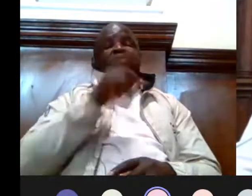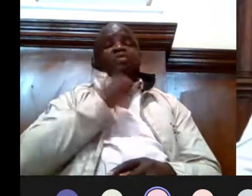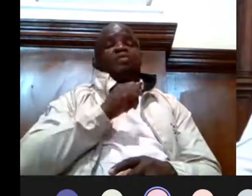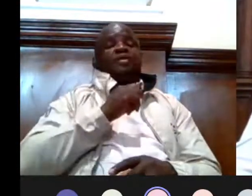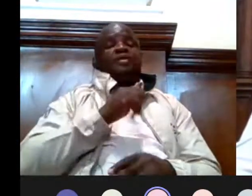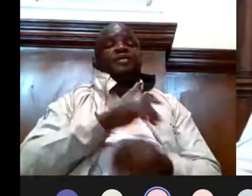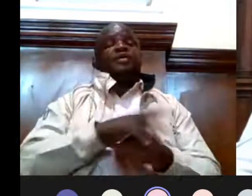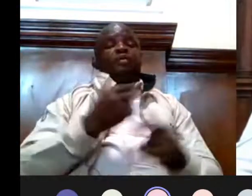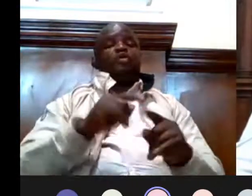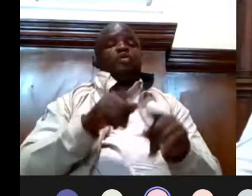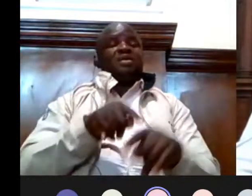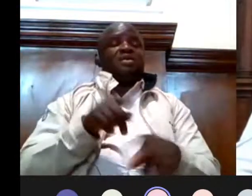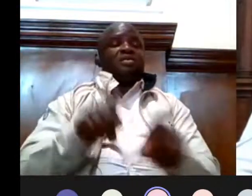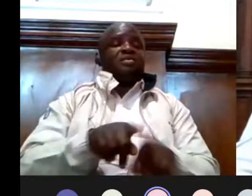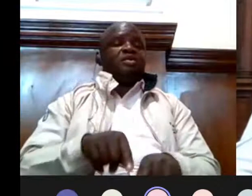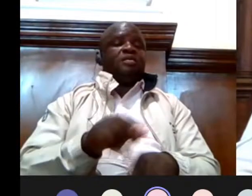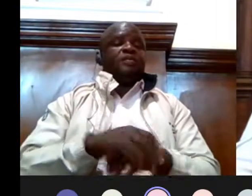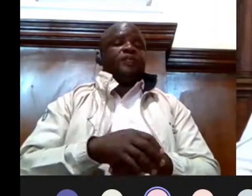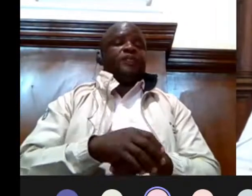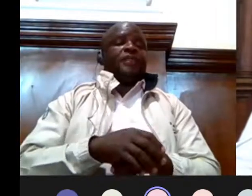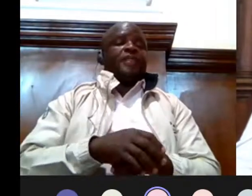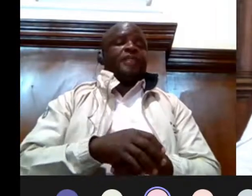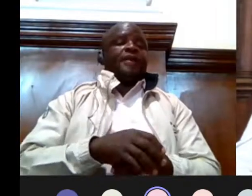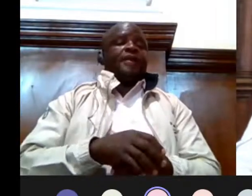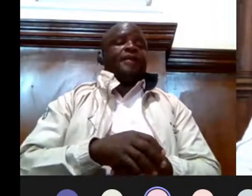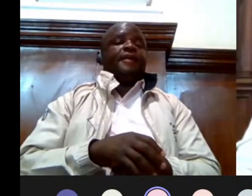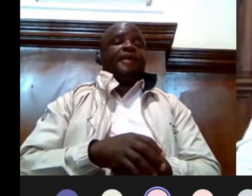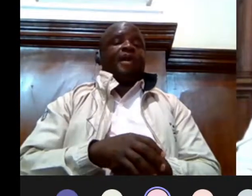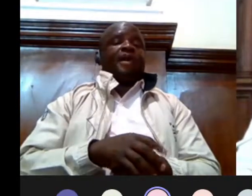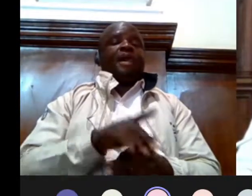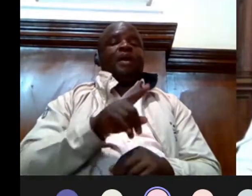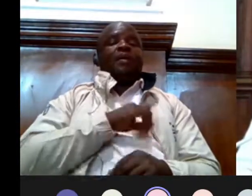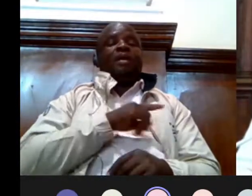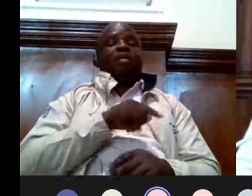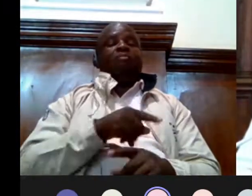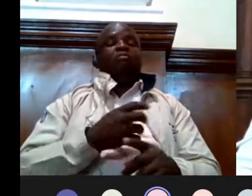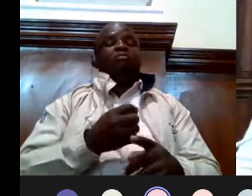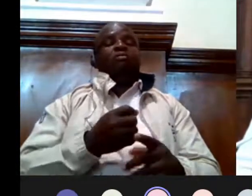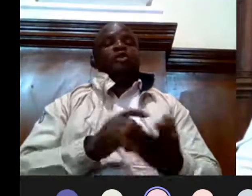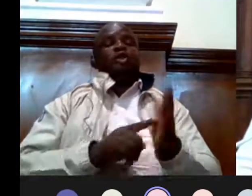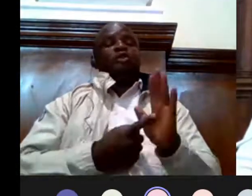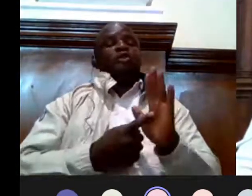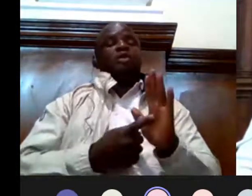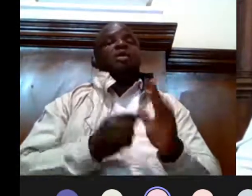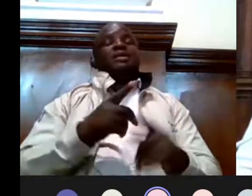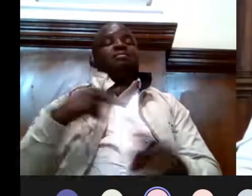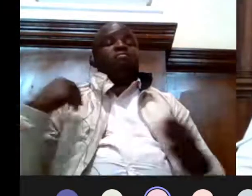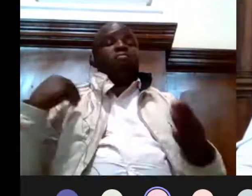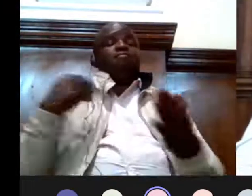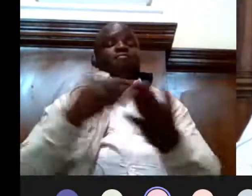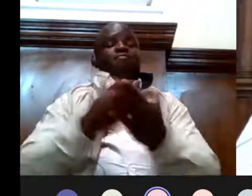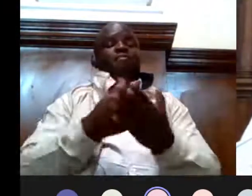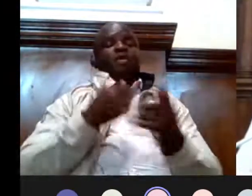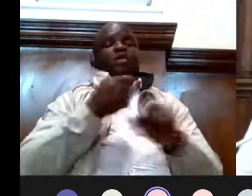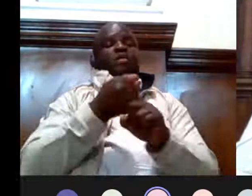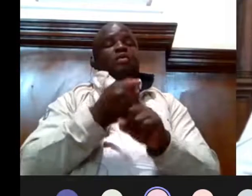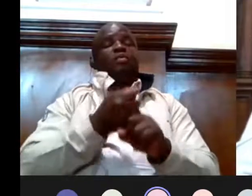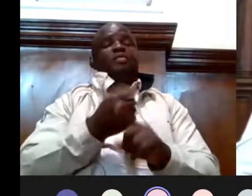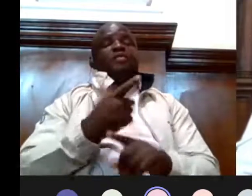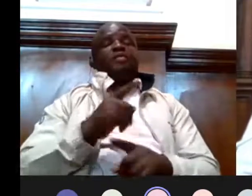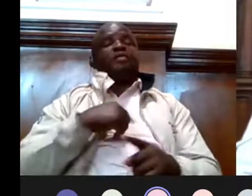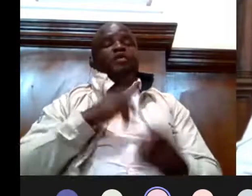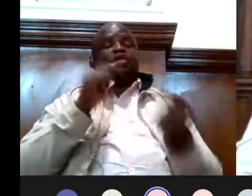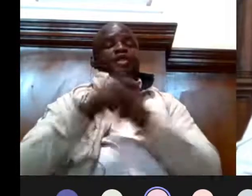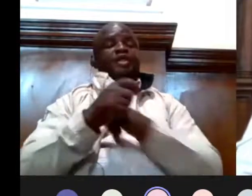opportunity to pause and reflect the strives made so far to improve and